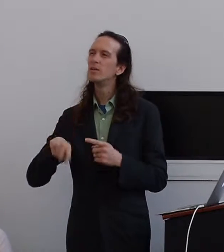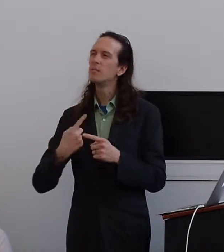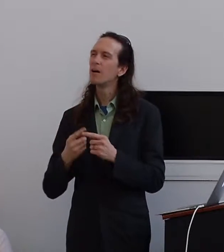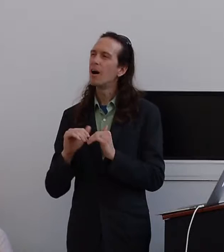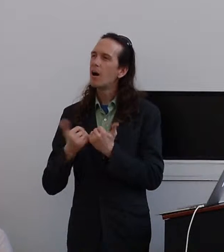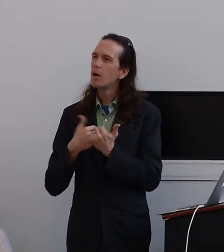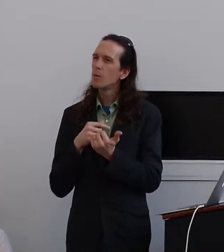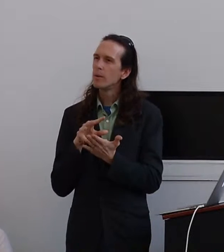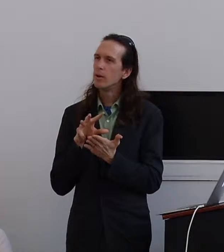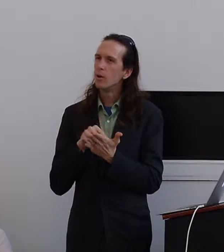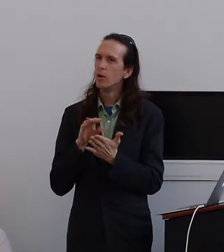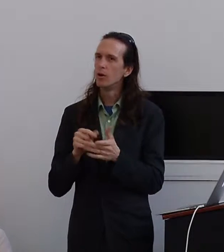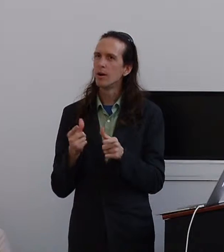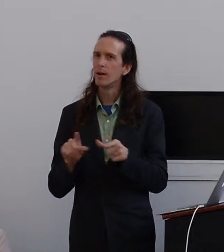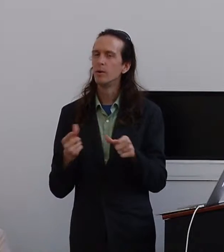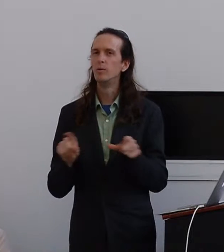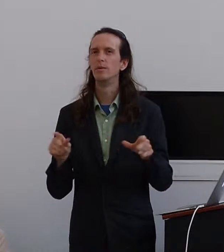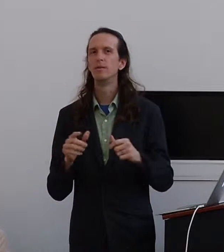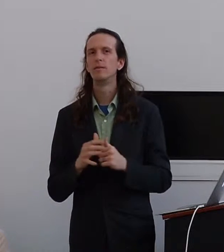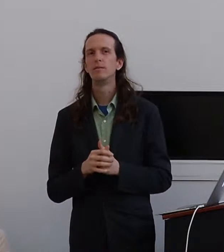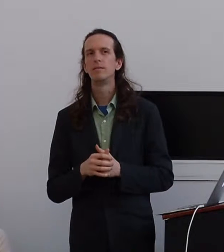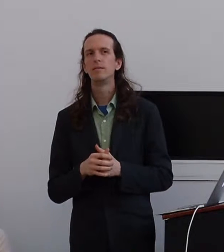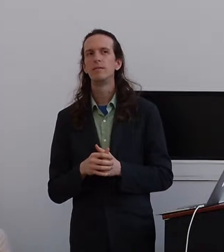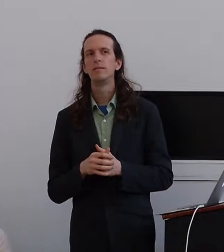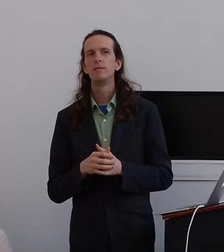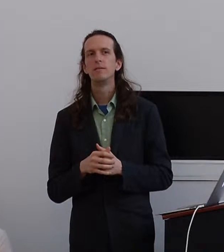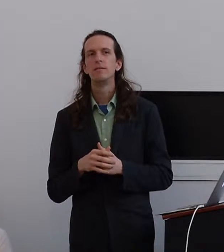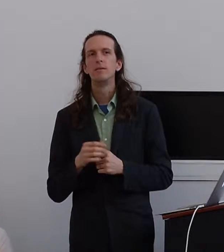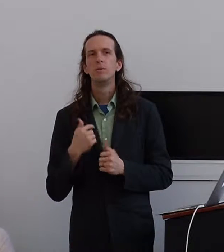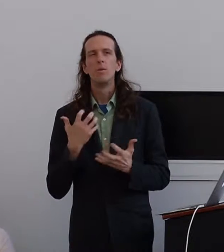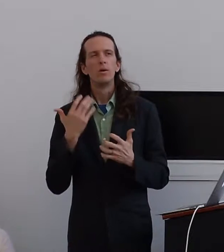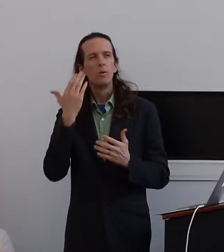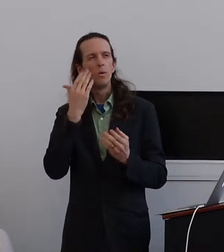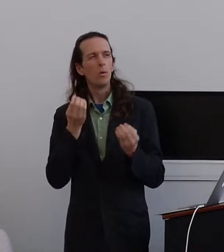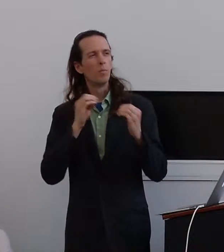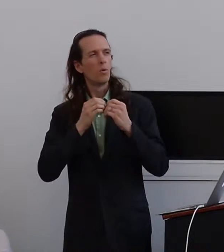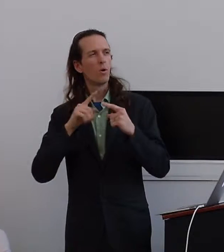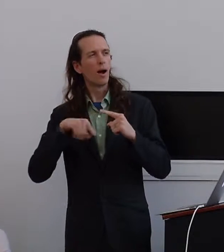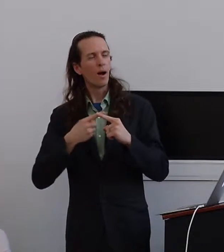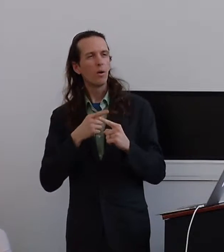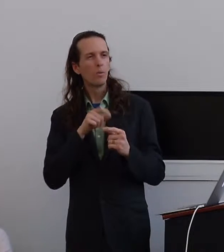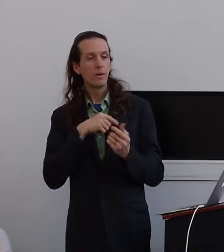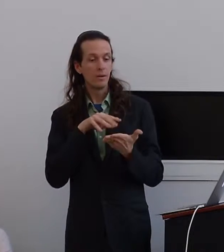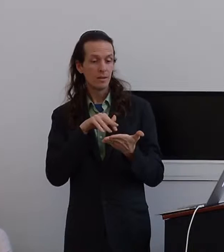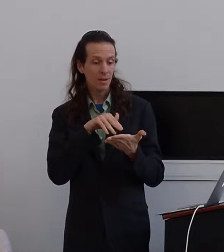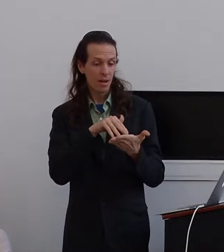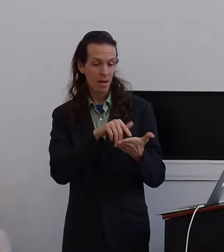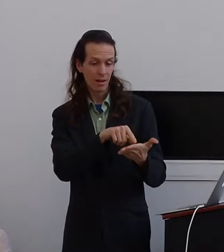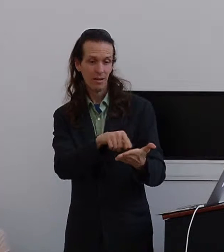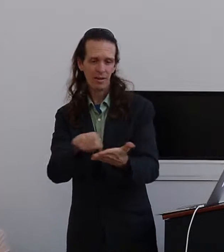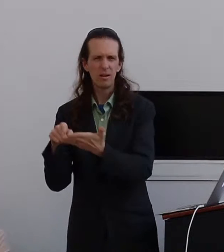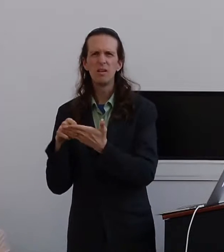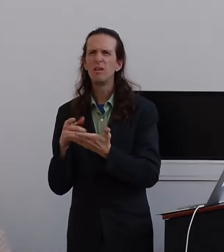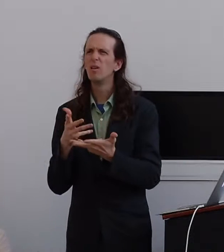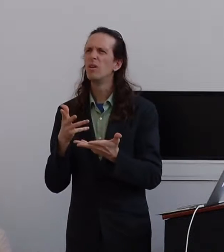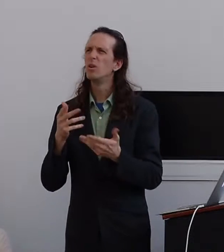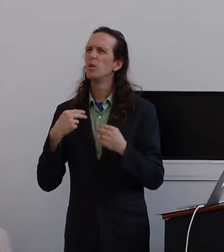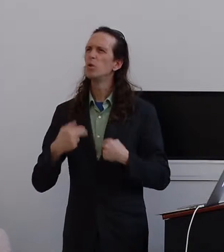We research basic questions about how humans learn languages. Through